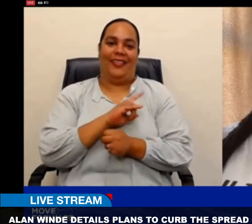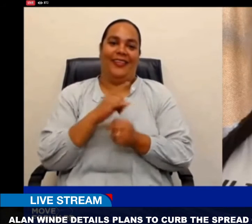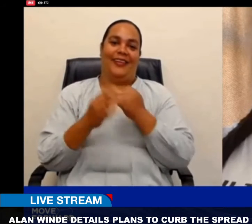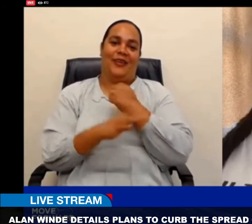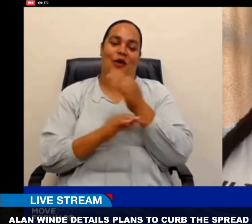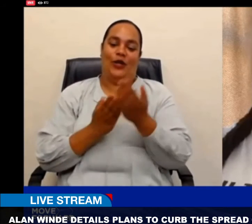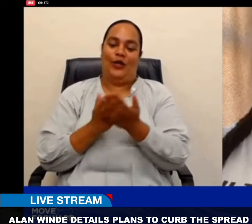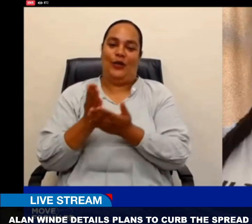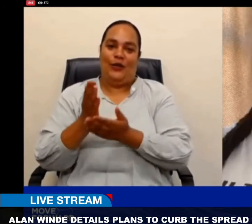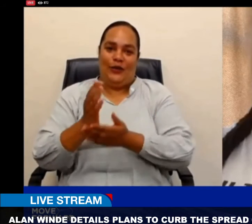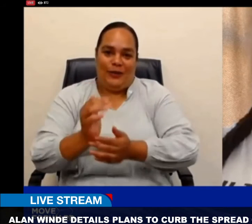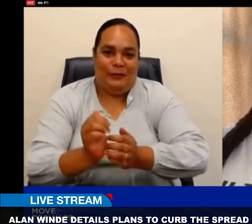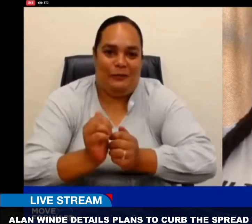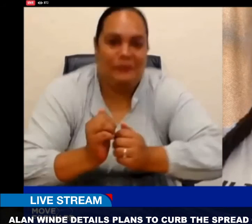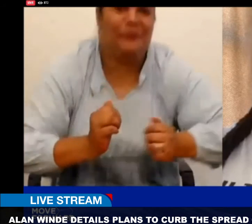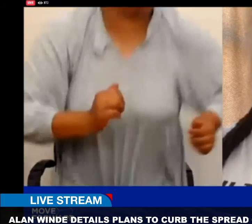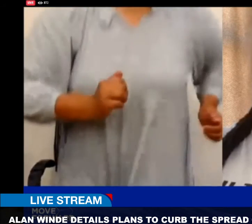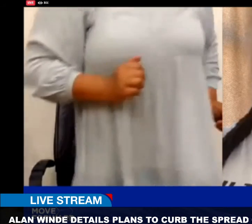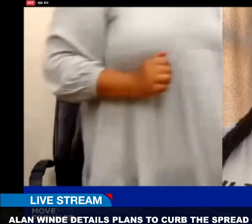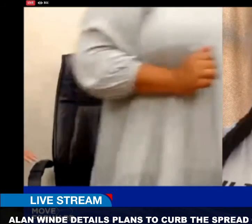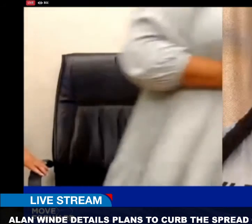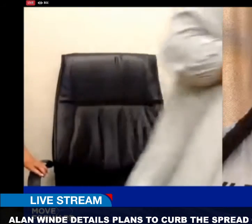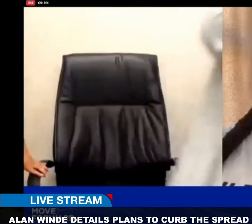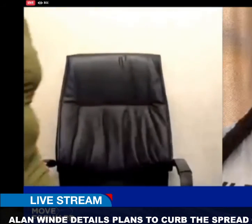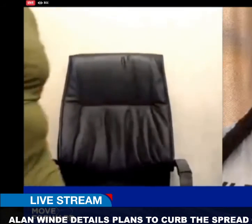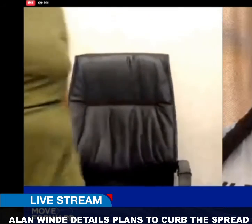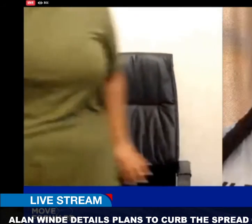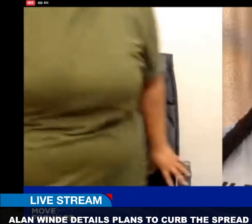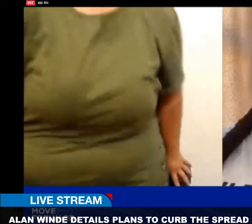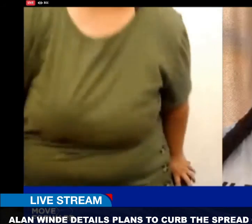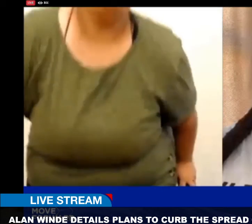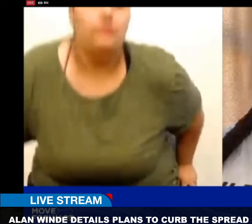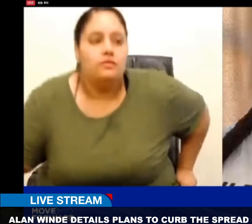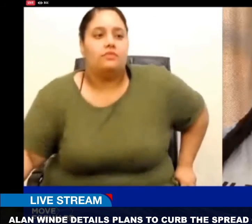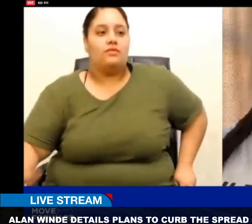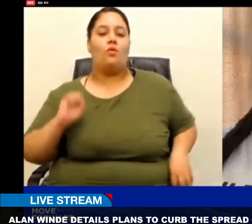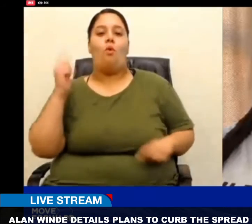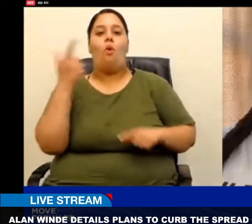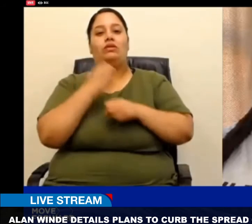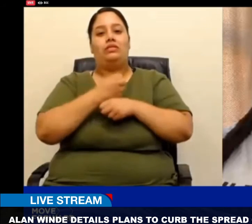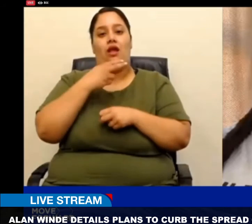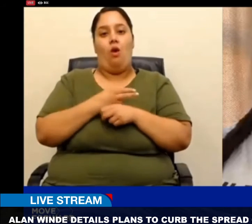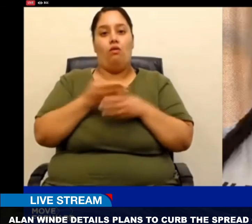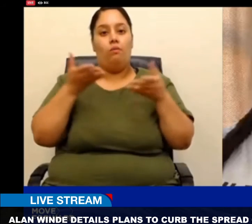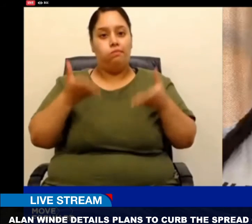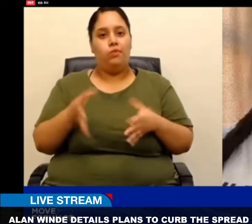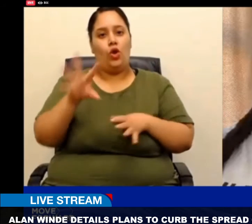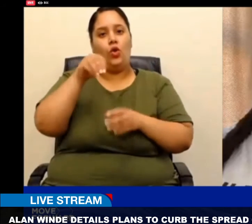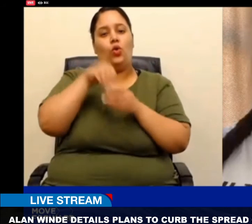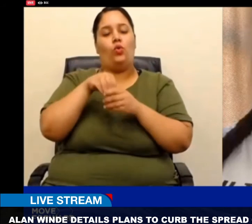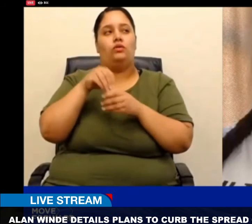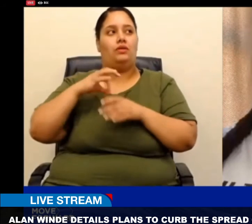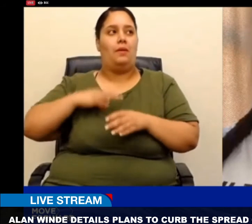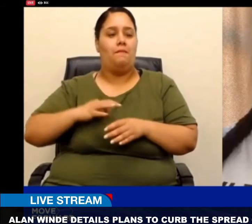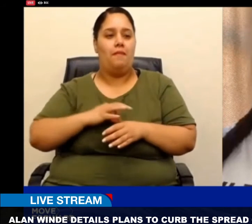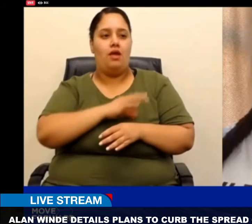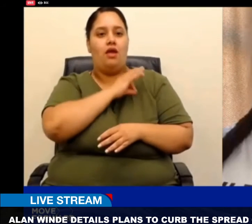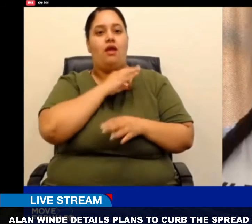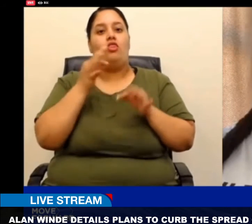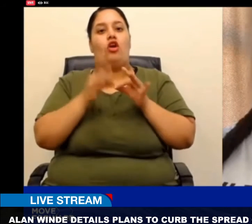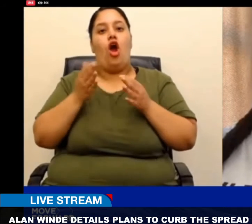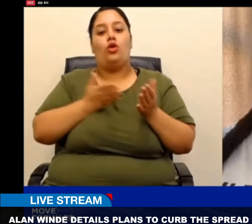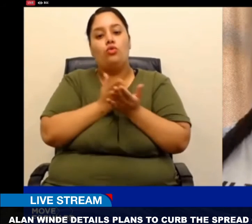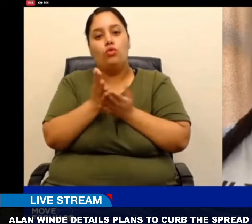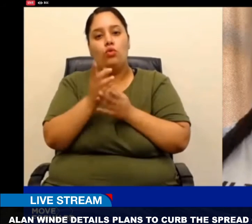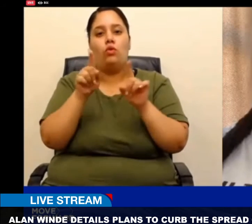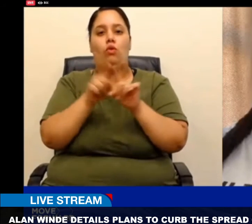we will meet with the whole of the stakeholders there, inclusive of all the mayors from the garden route and also from the